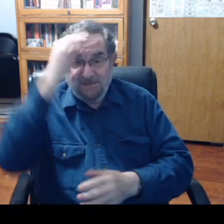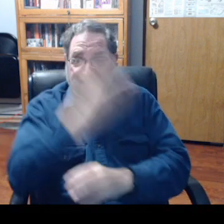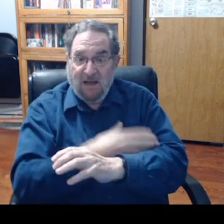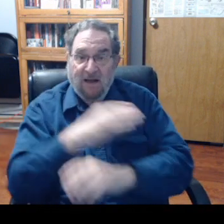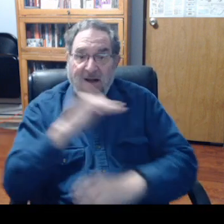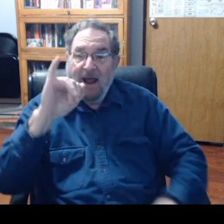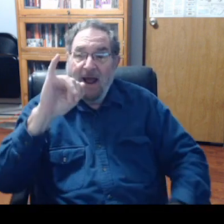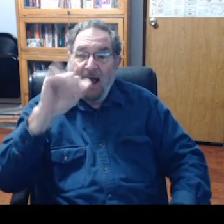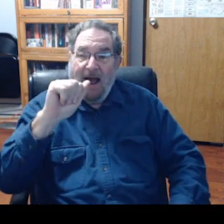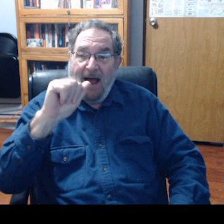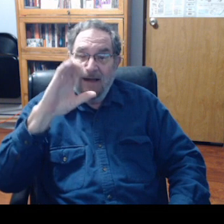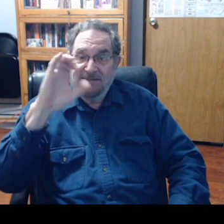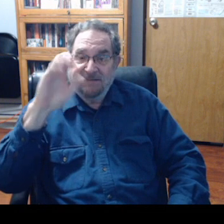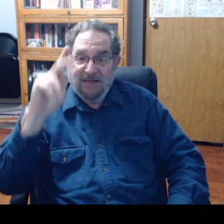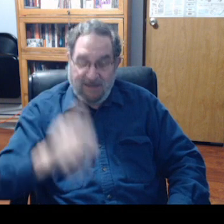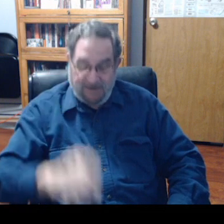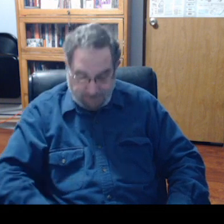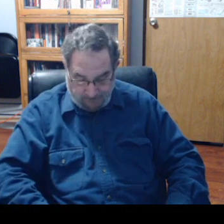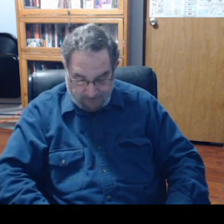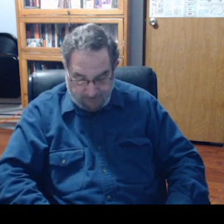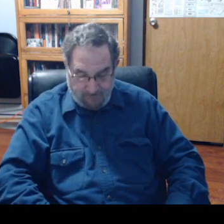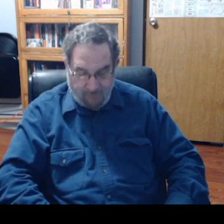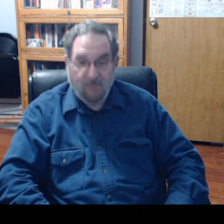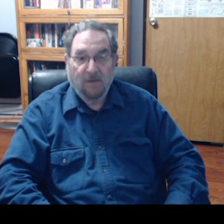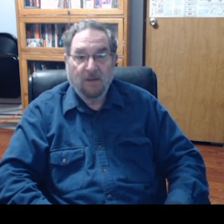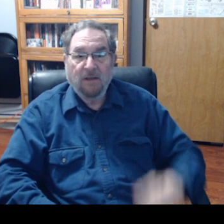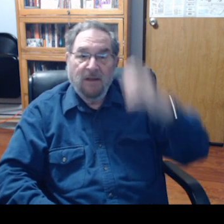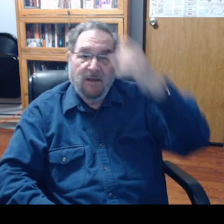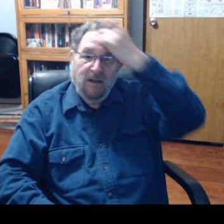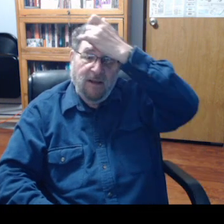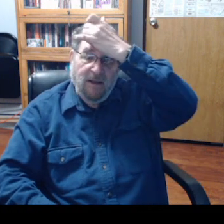my son Isaac.